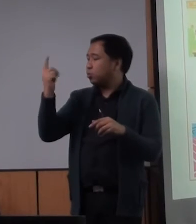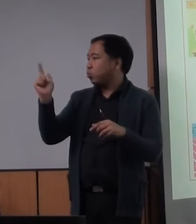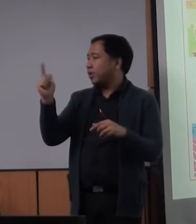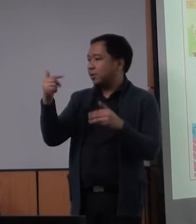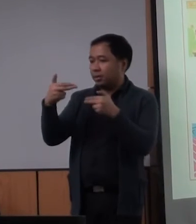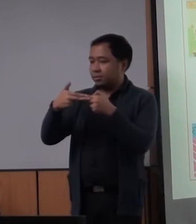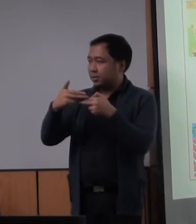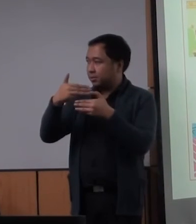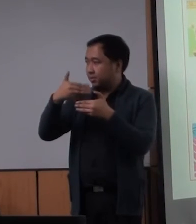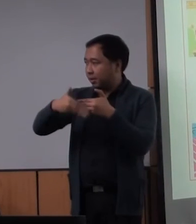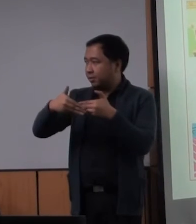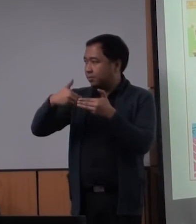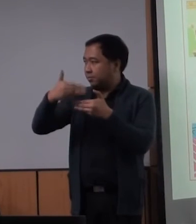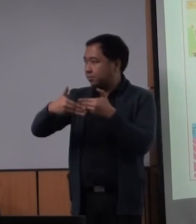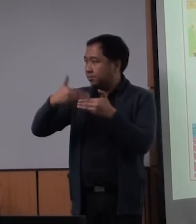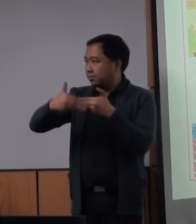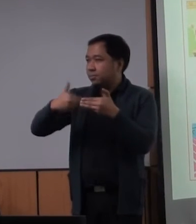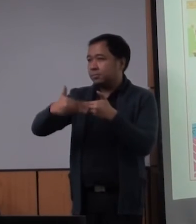to imagine how they do that.